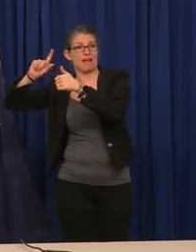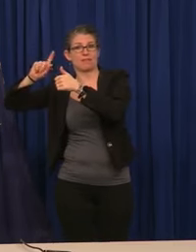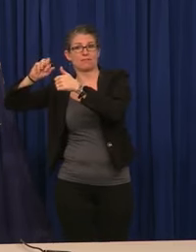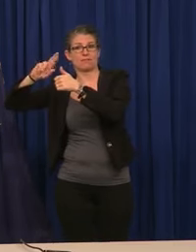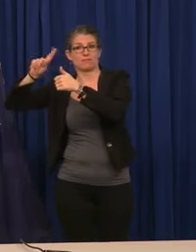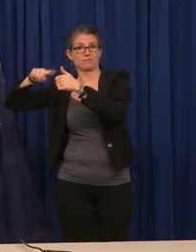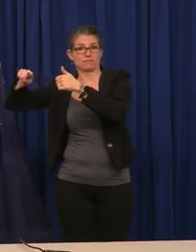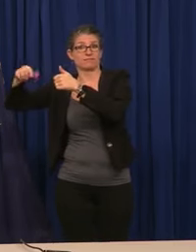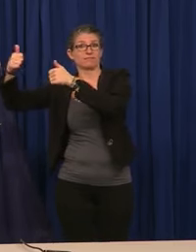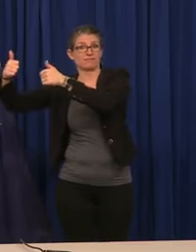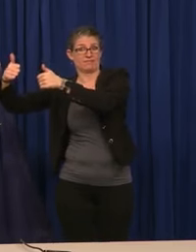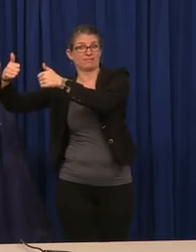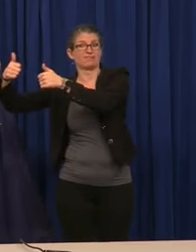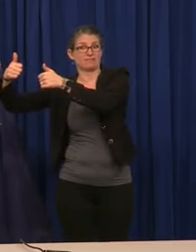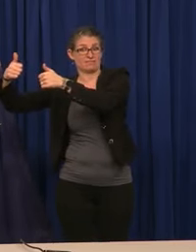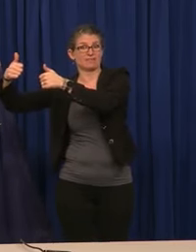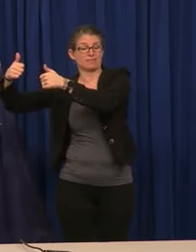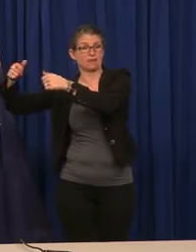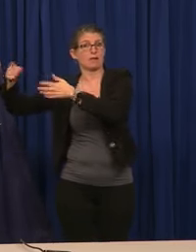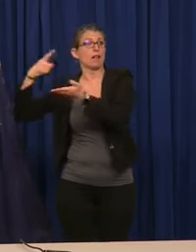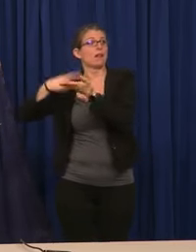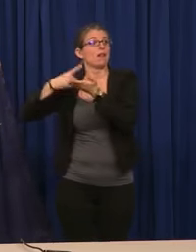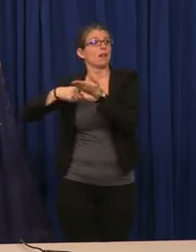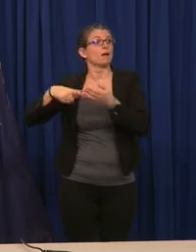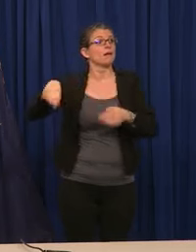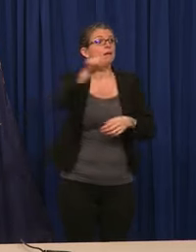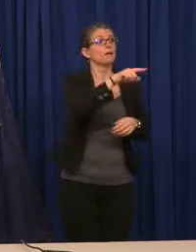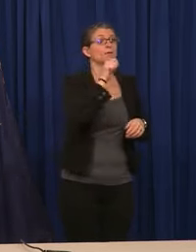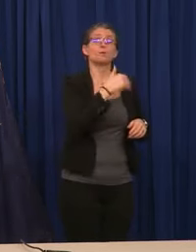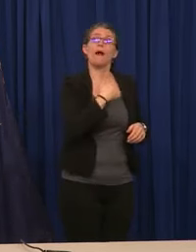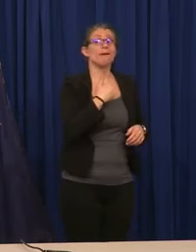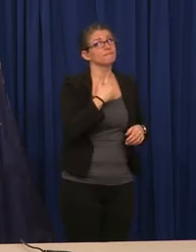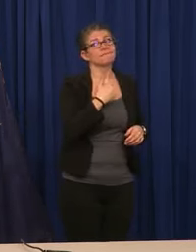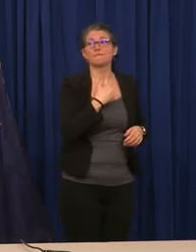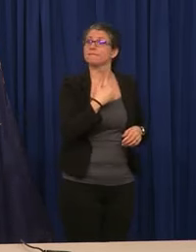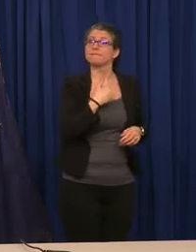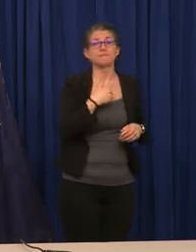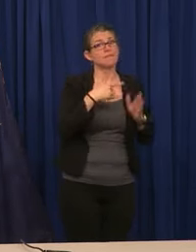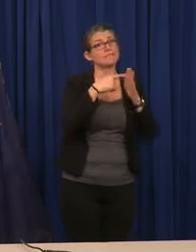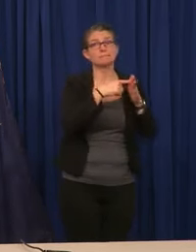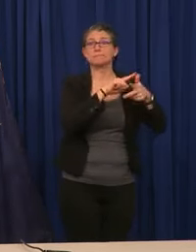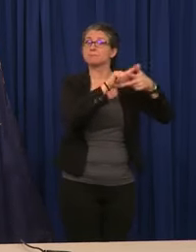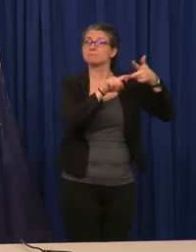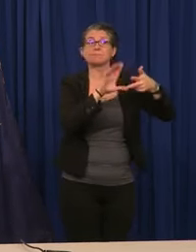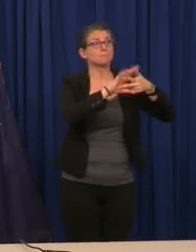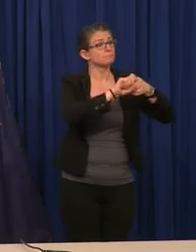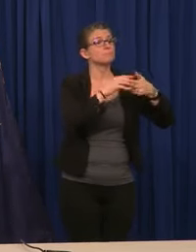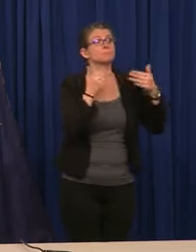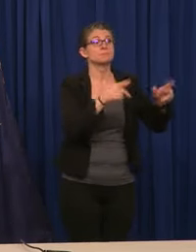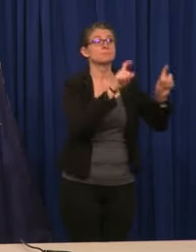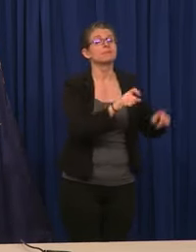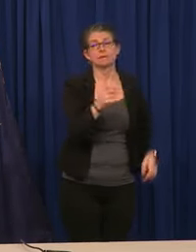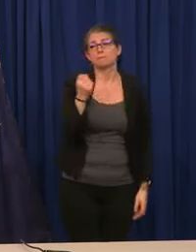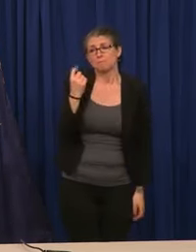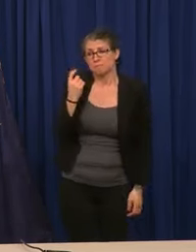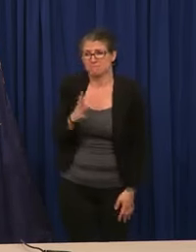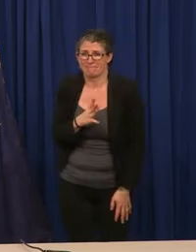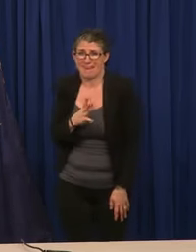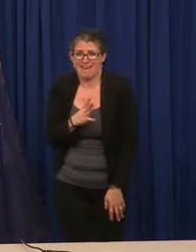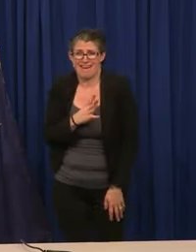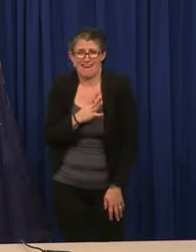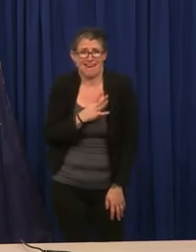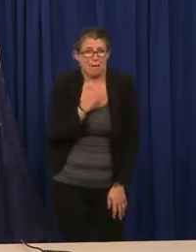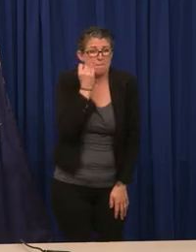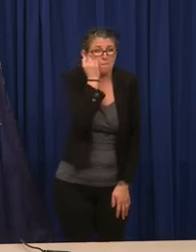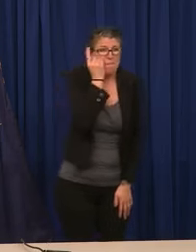the result that comes back negative. So imagine two scenarios. Someone doesn't have any symptoms, and we test